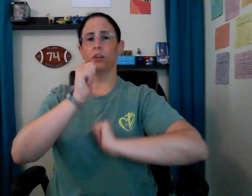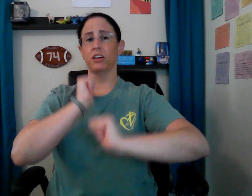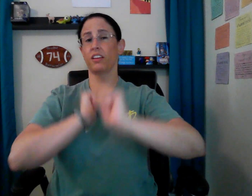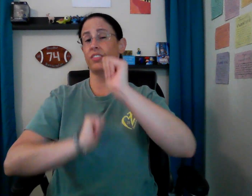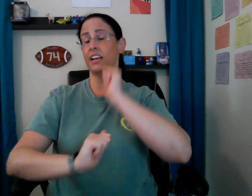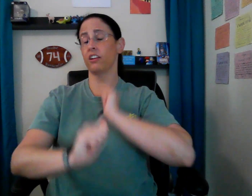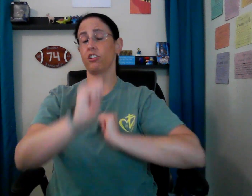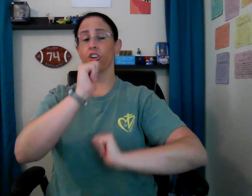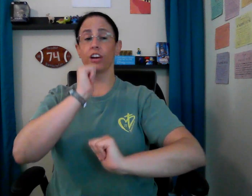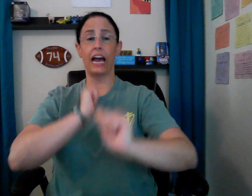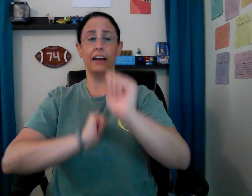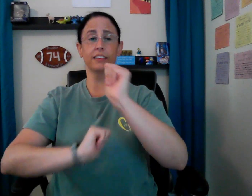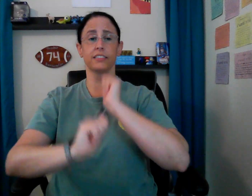Drama, theater, or act.